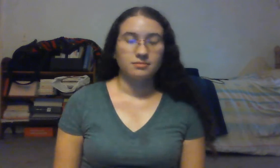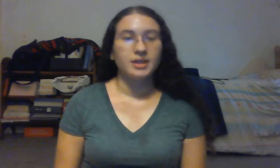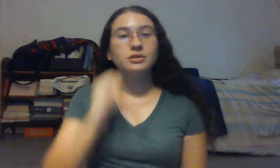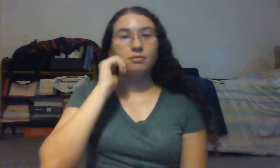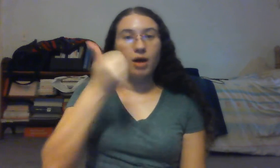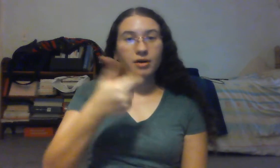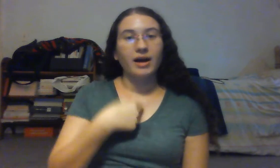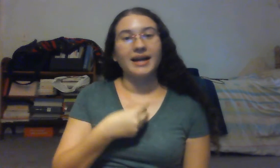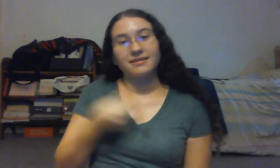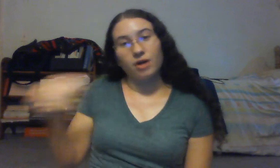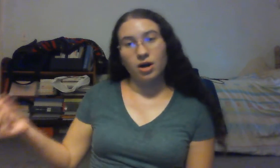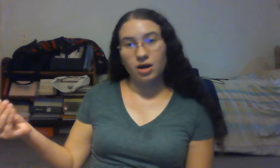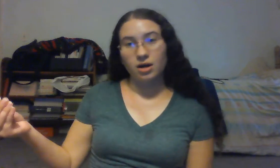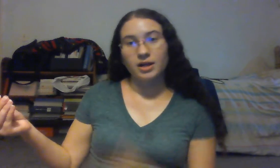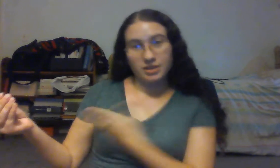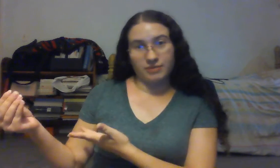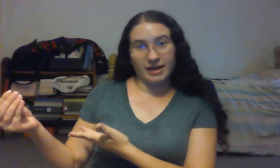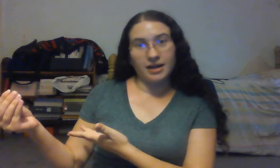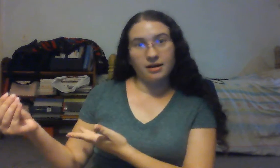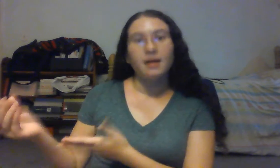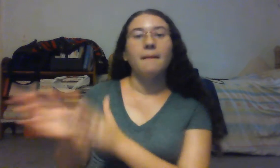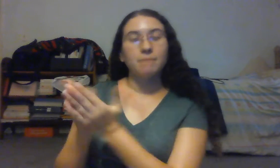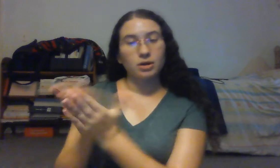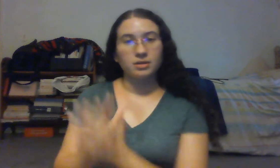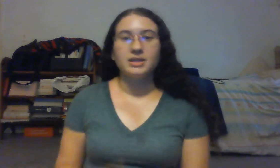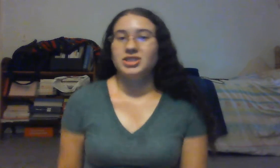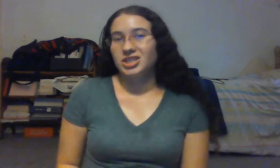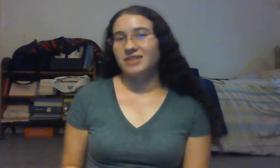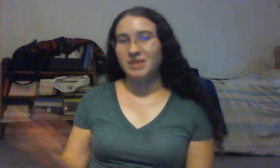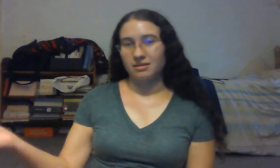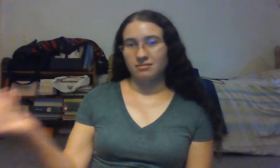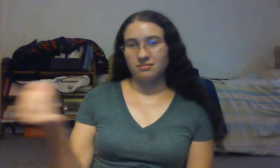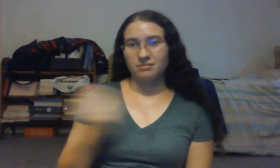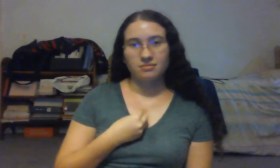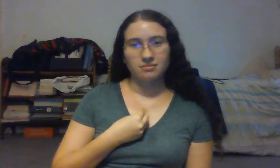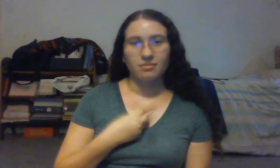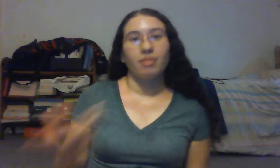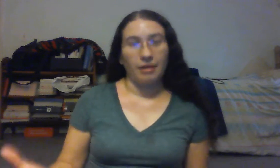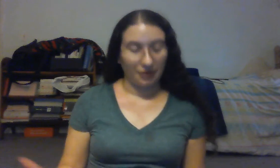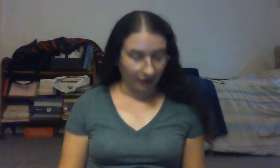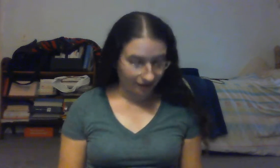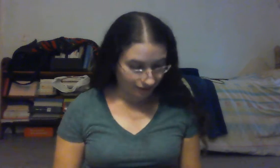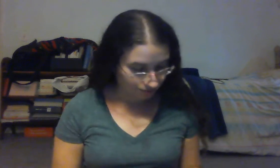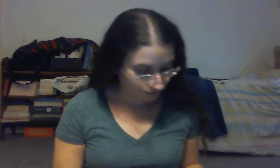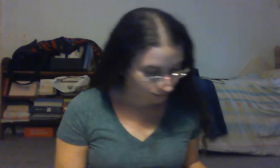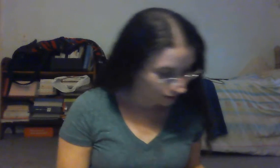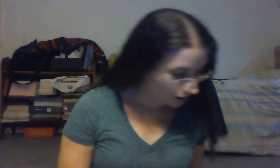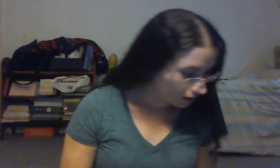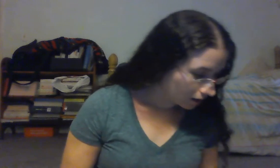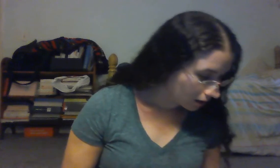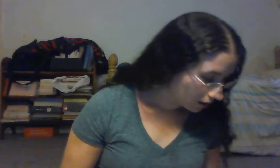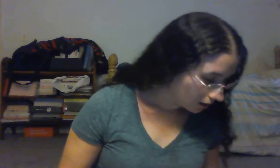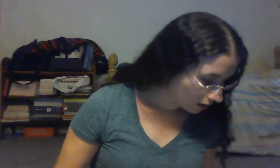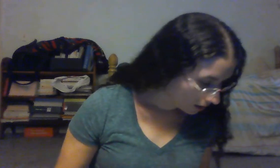Right? Tomorrow, I give her, she's right here, book. She give me. There you have it.